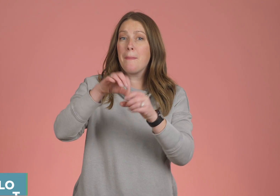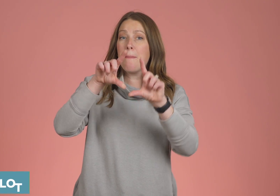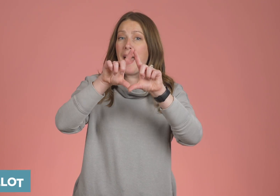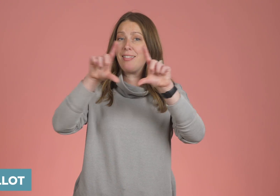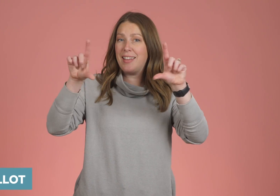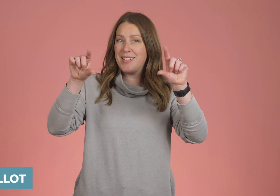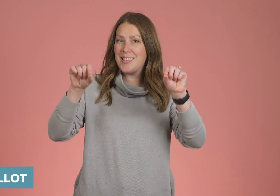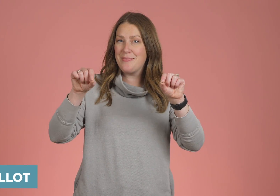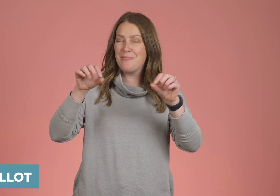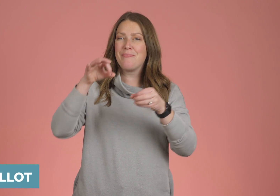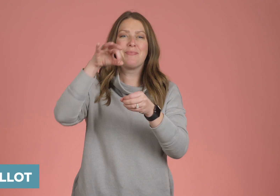Ballot.